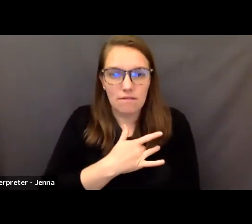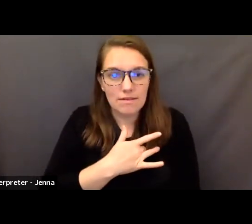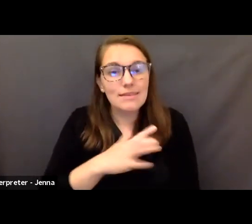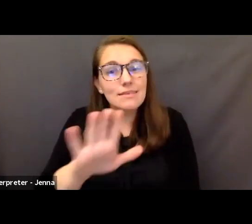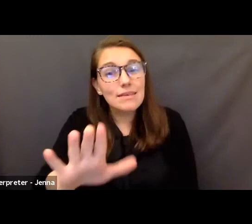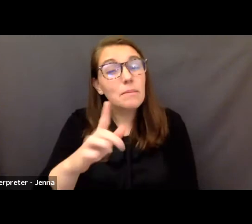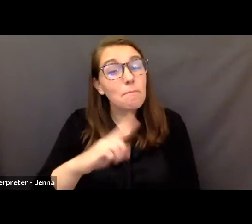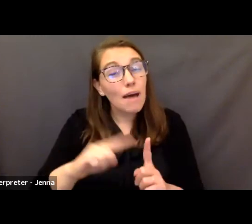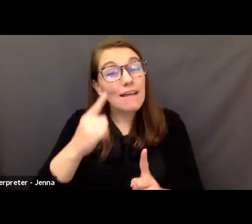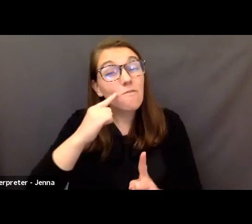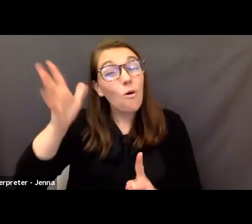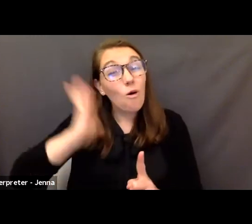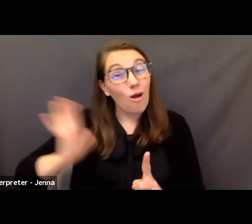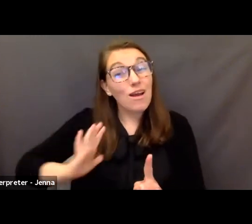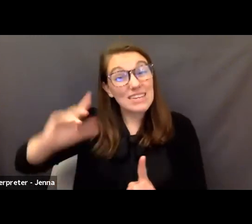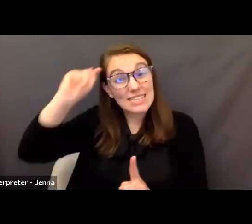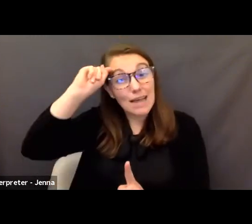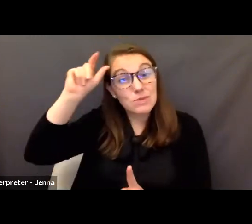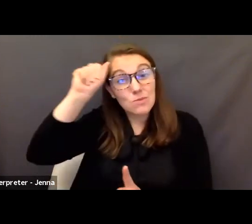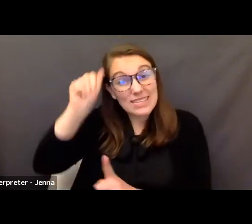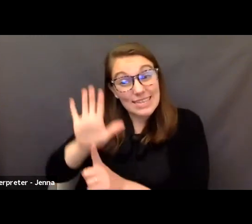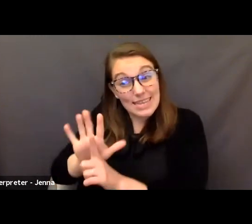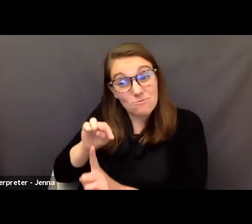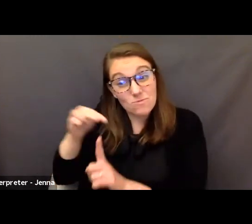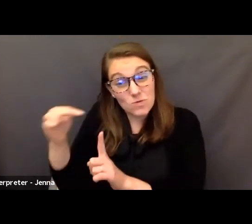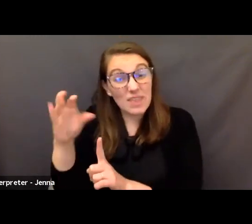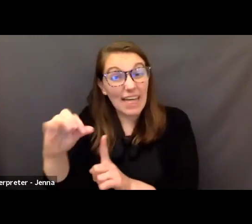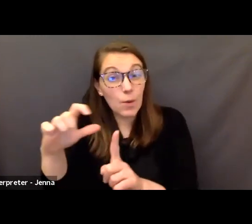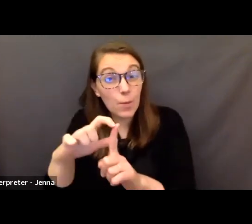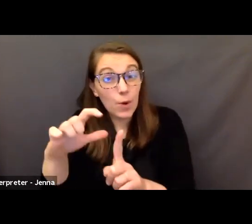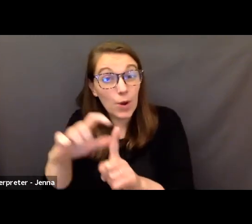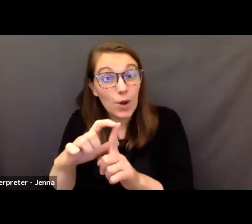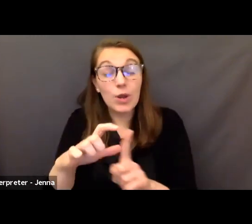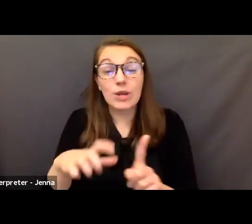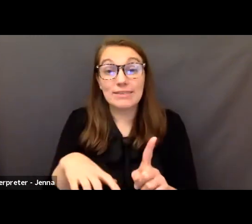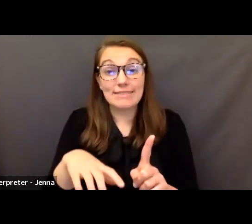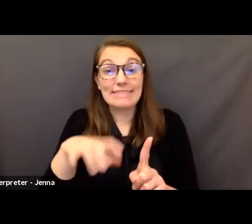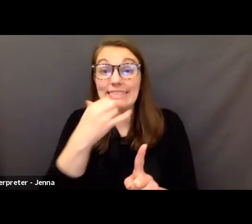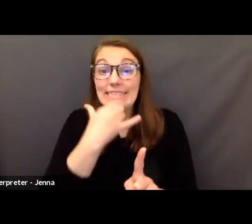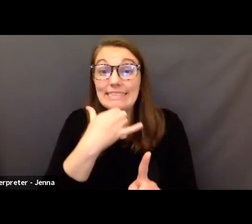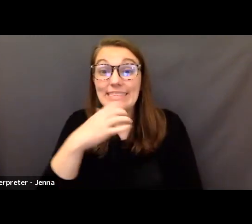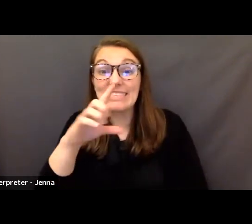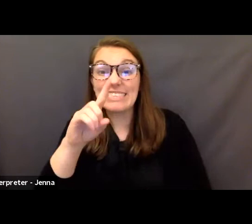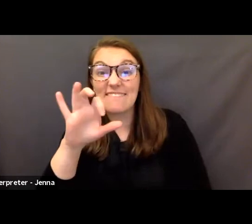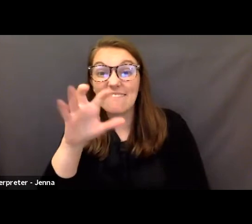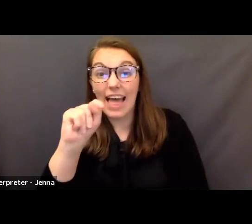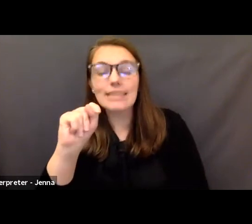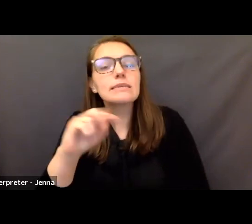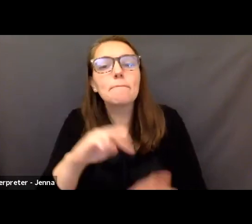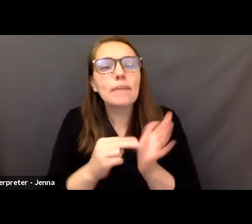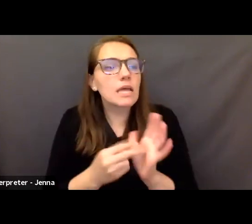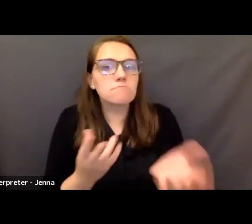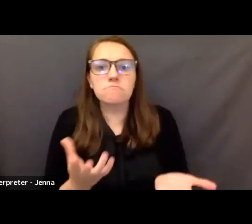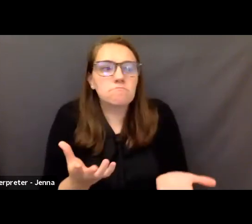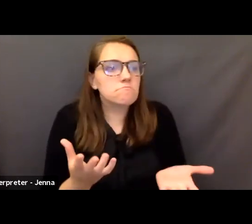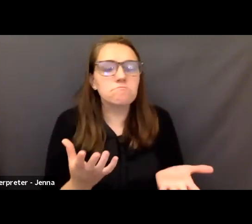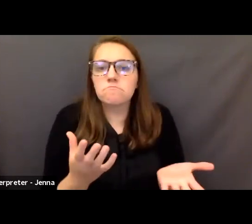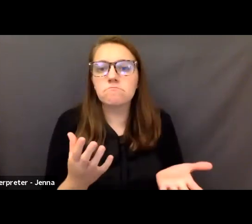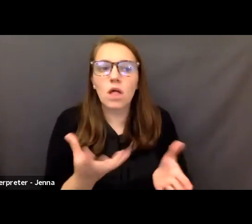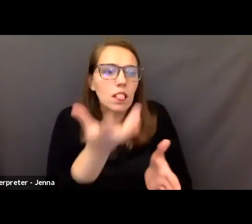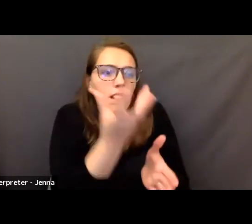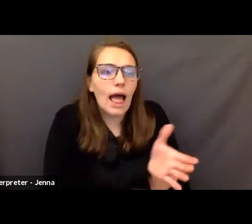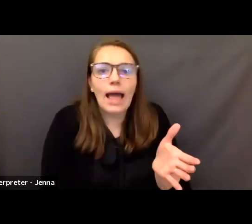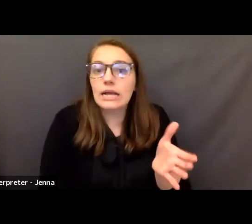simply means to lack an ability or an accidental quality. So given our modern